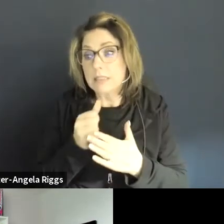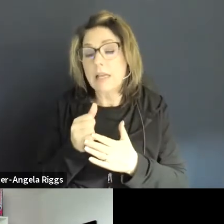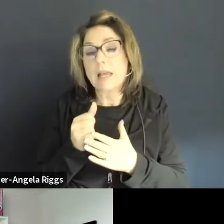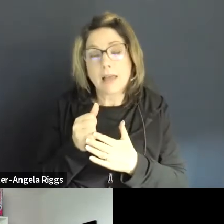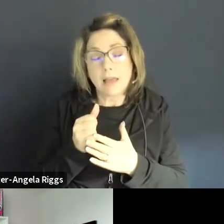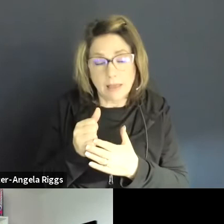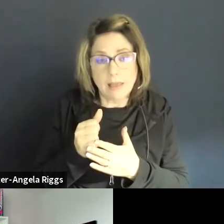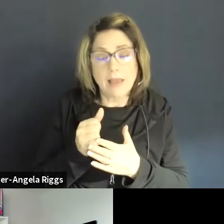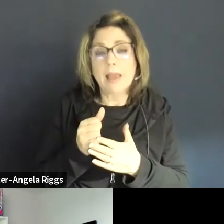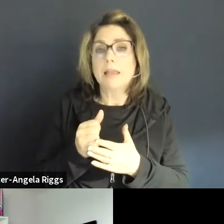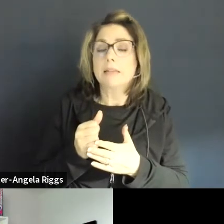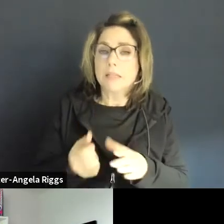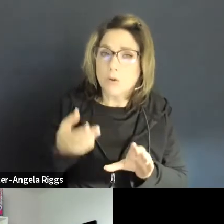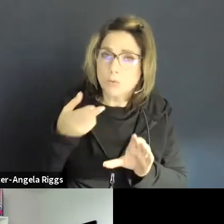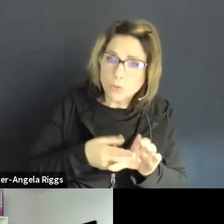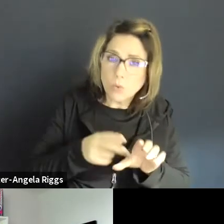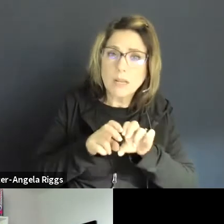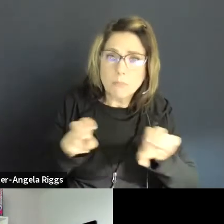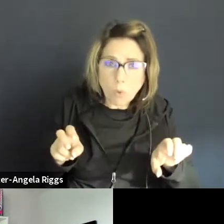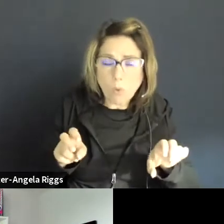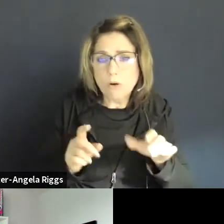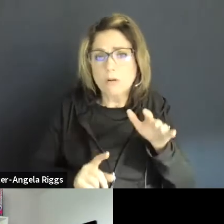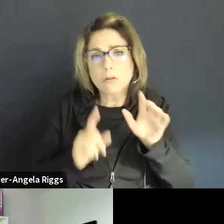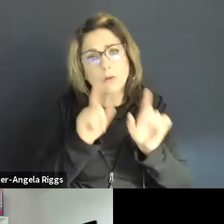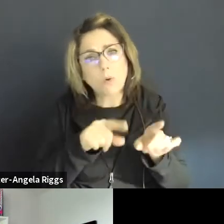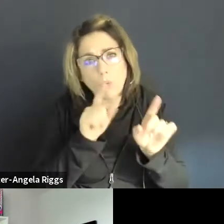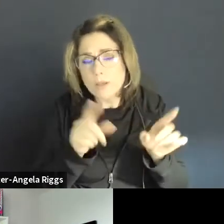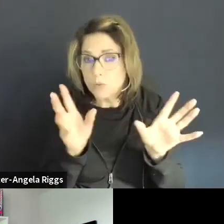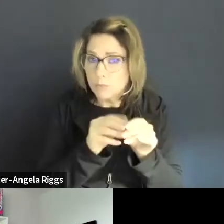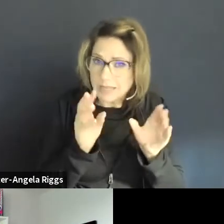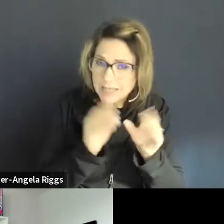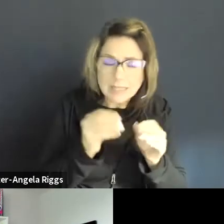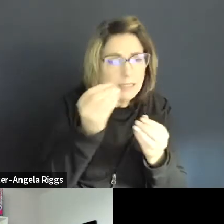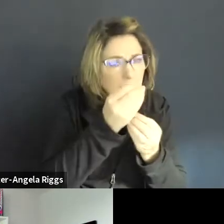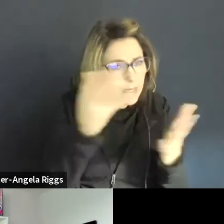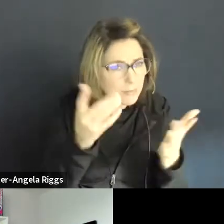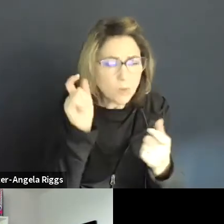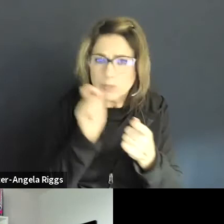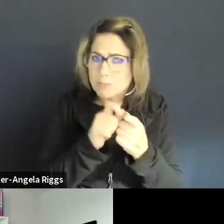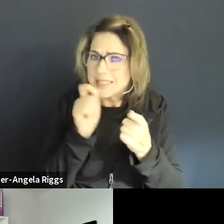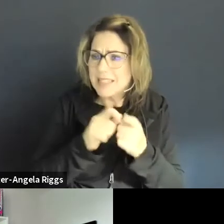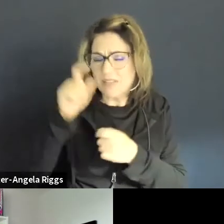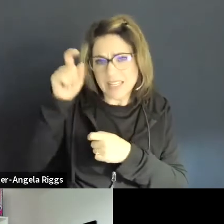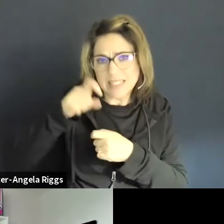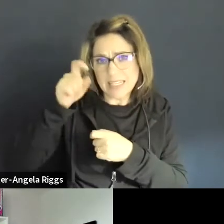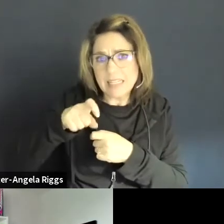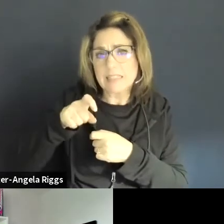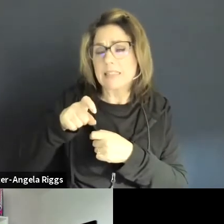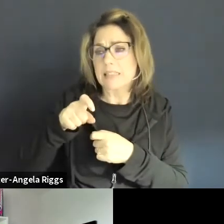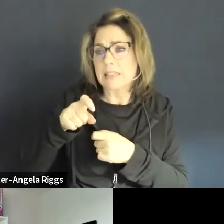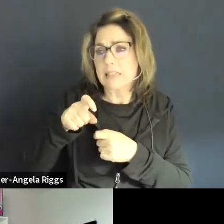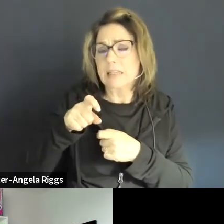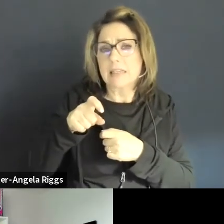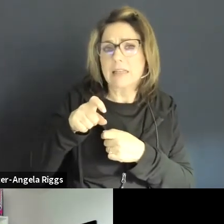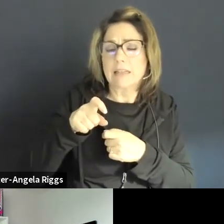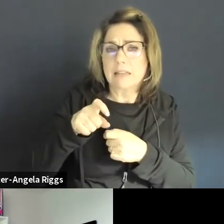and serving on boards and attending meetings and letting them know the specific needs that are needed